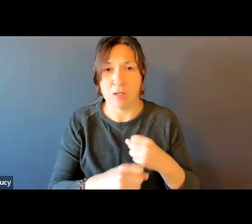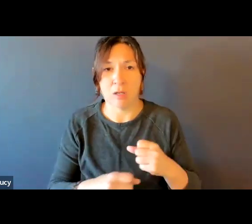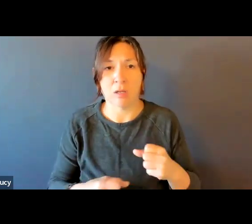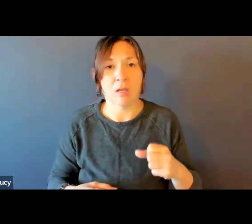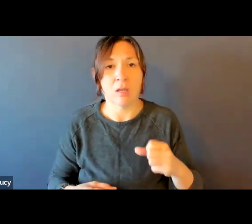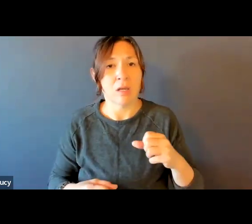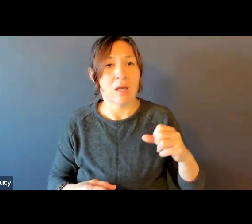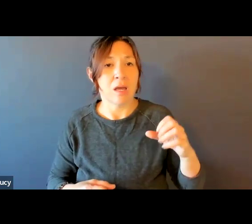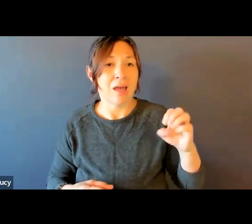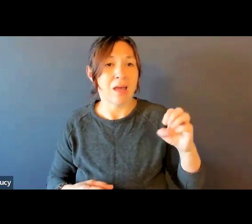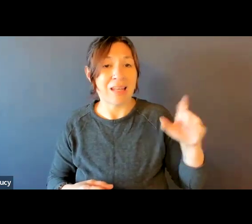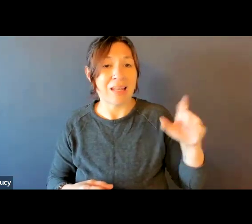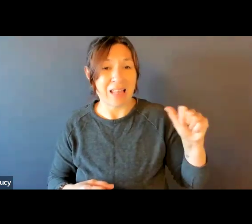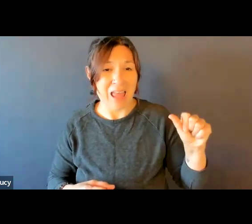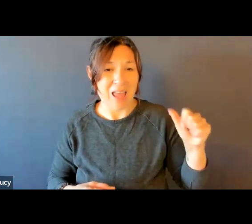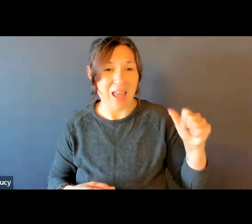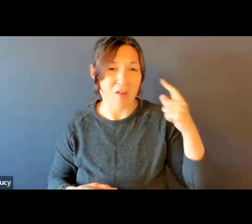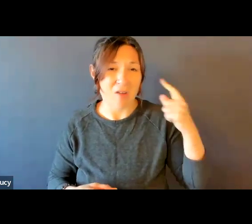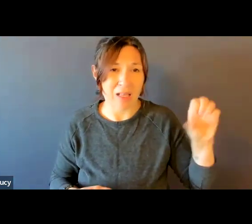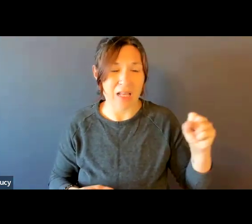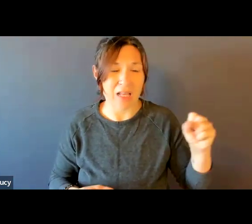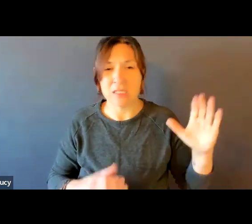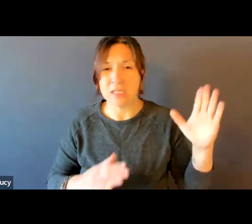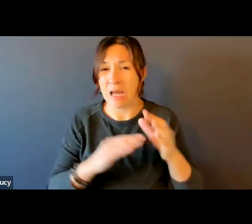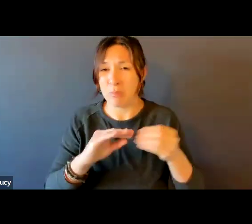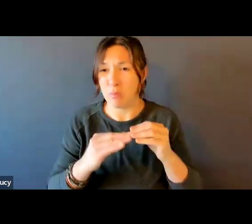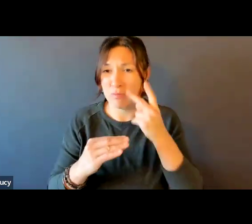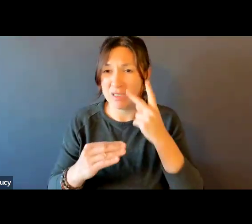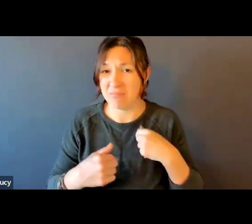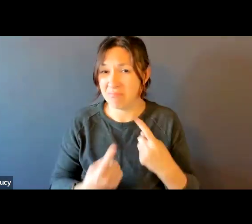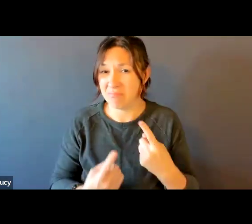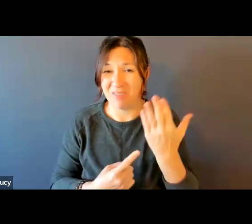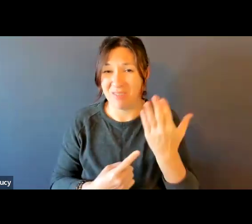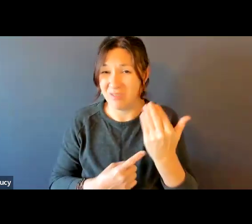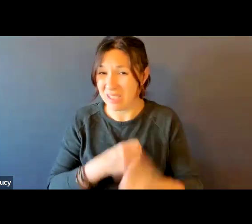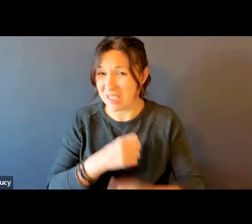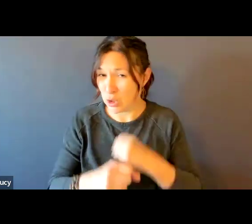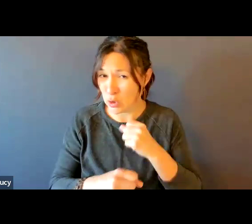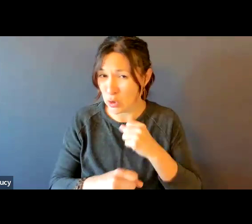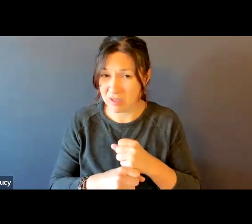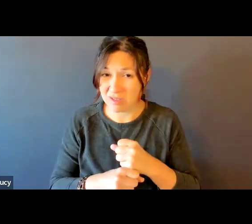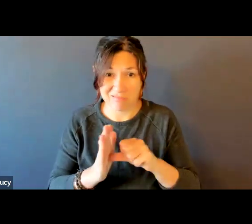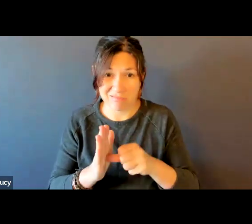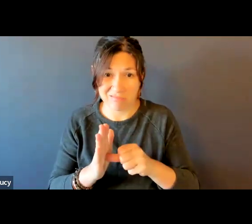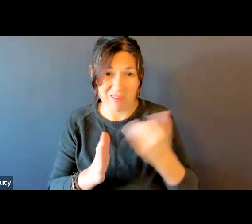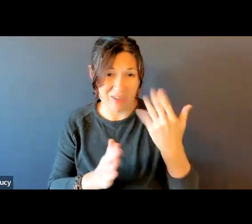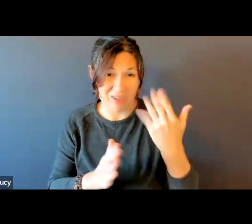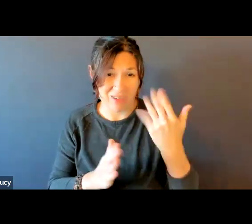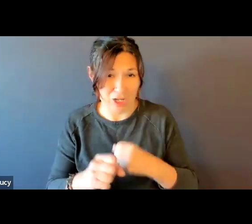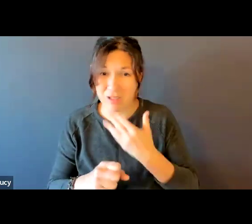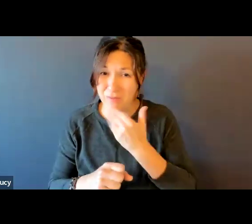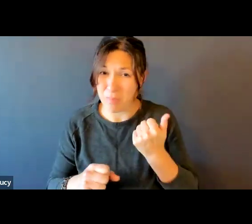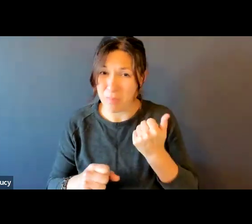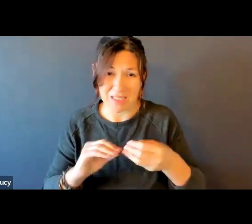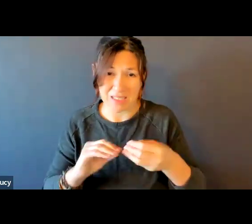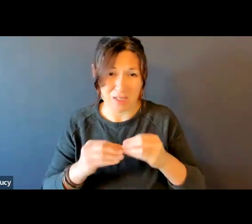the highest in the past 15 years. Yes, that is 15 years. We have focused